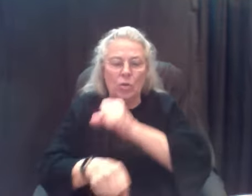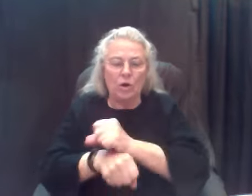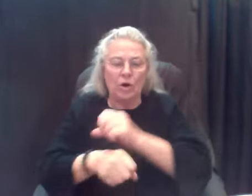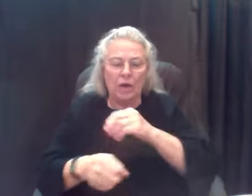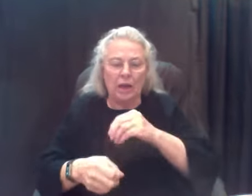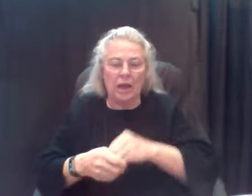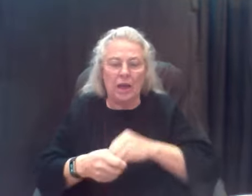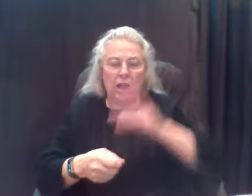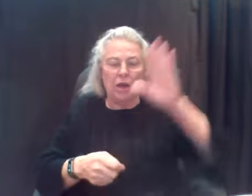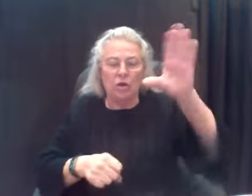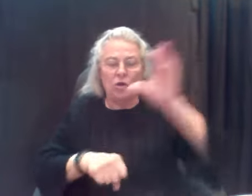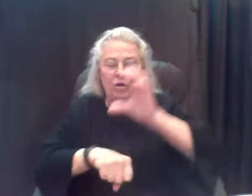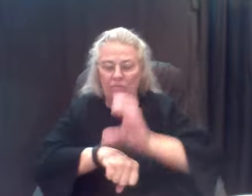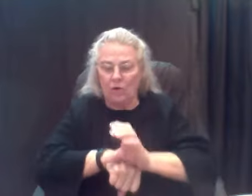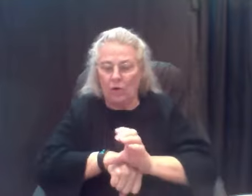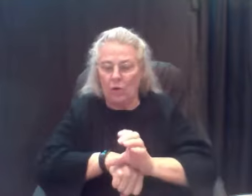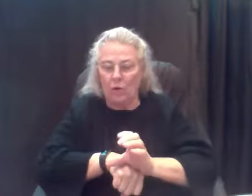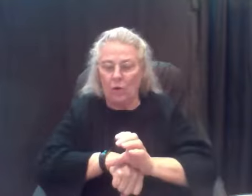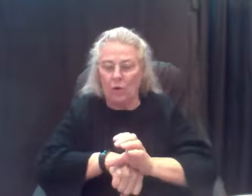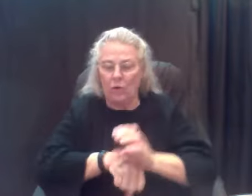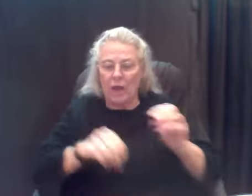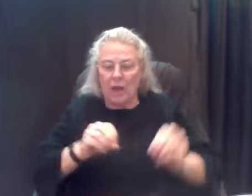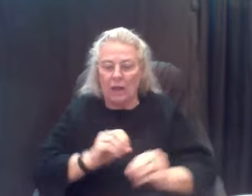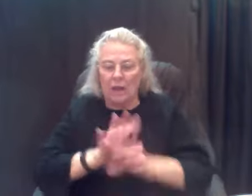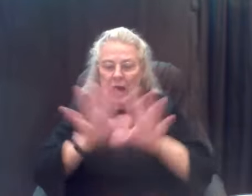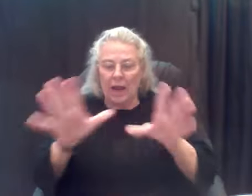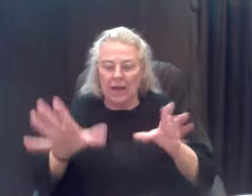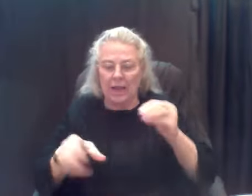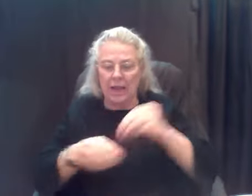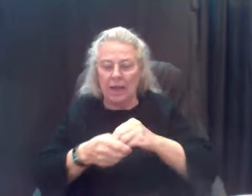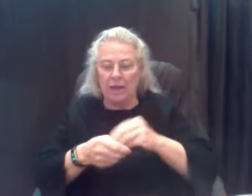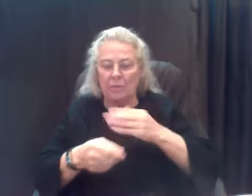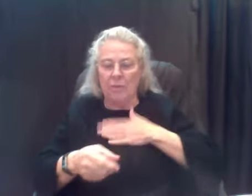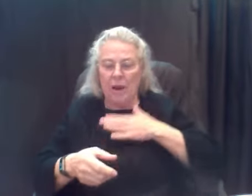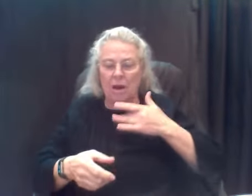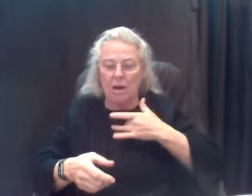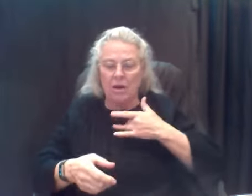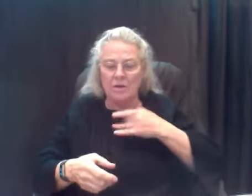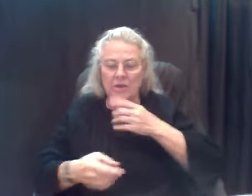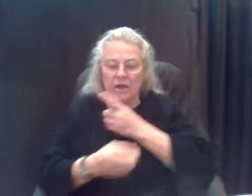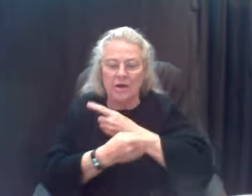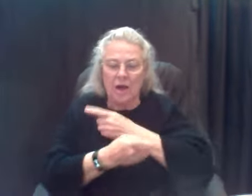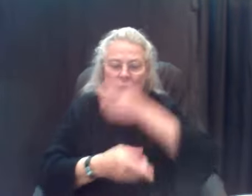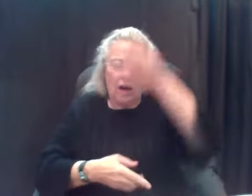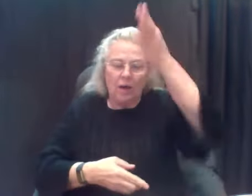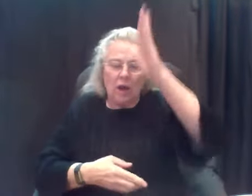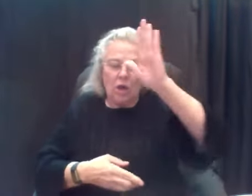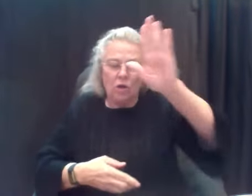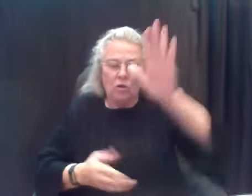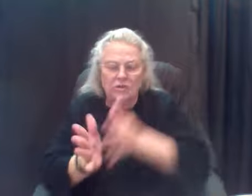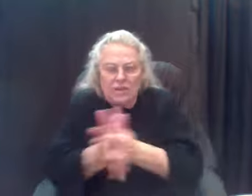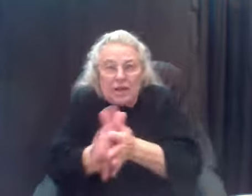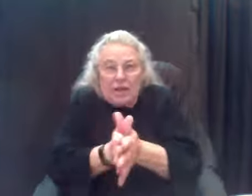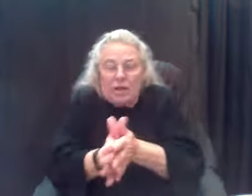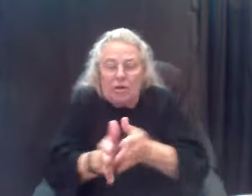work in your fold. Light in my heart, dear God, your zeal